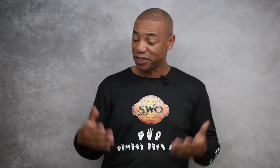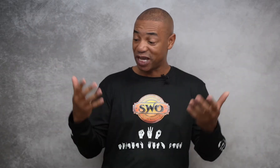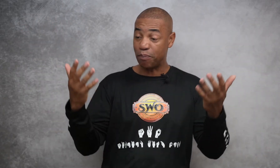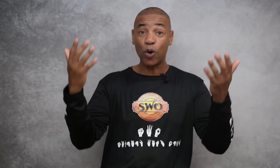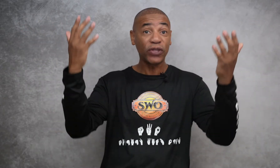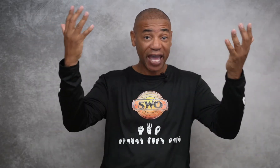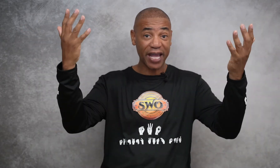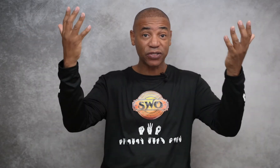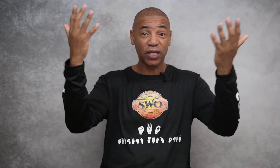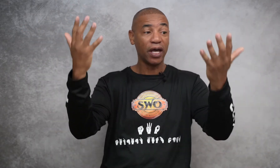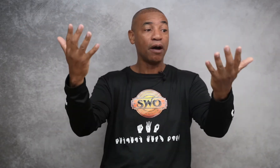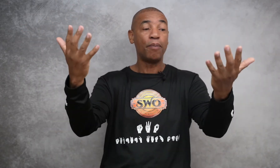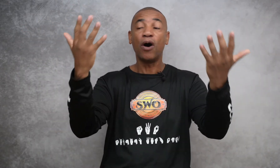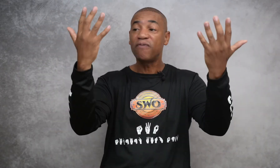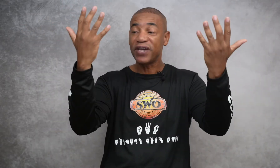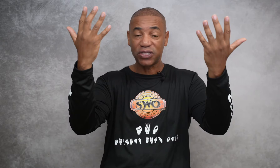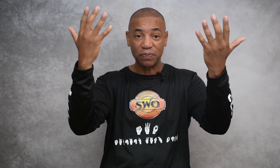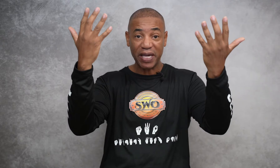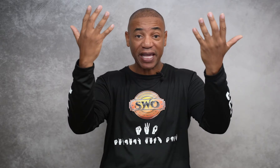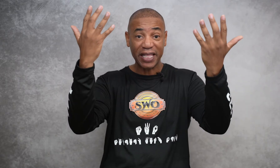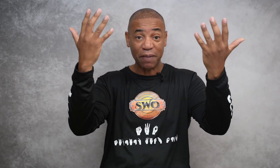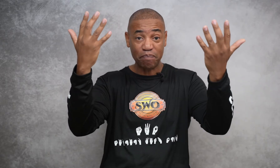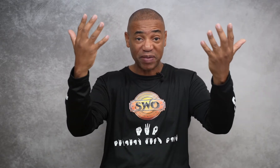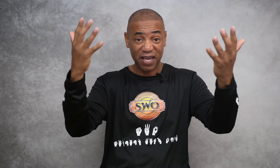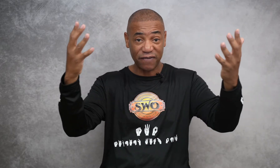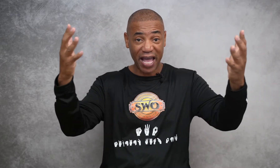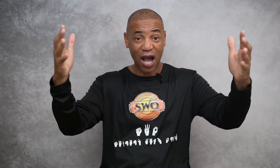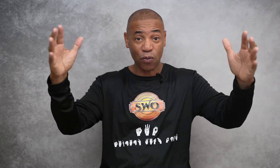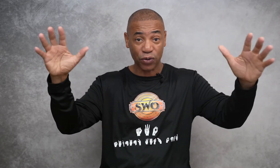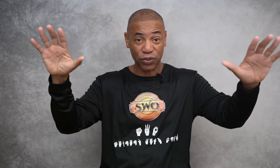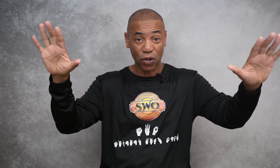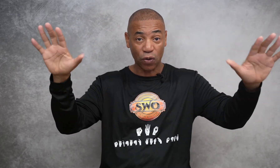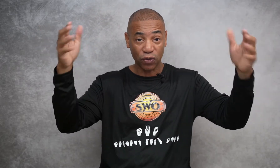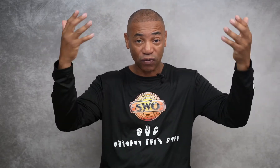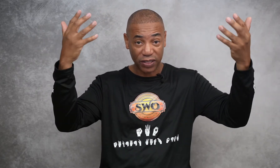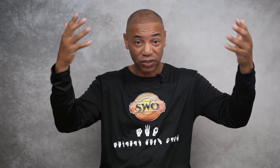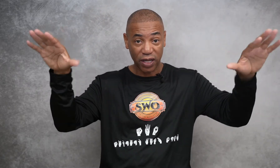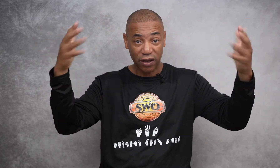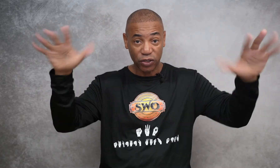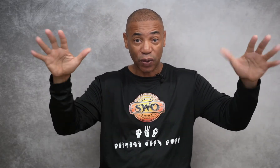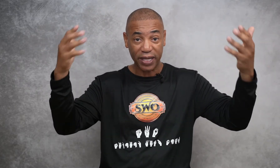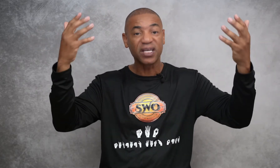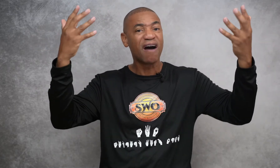take both hands, palm faces me, and then they pivot outwards on the wrist twice